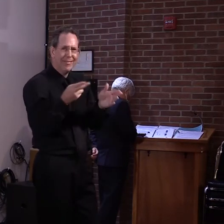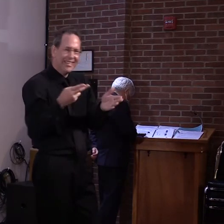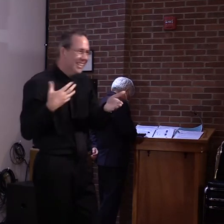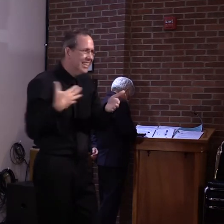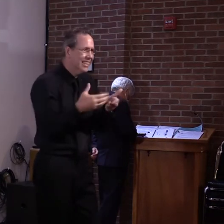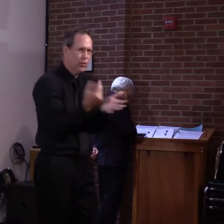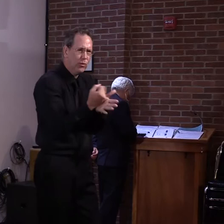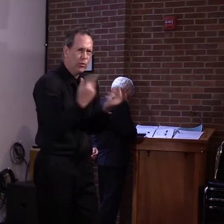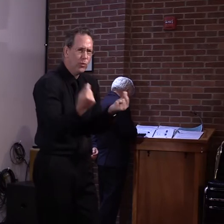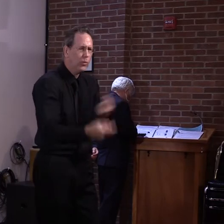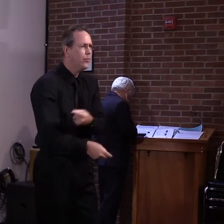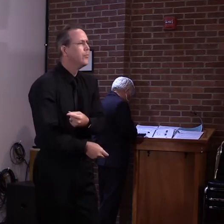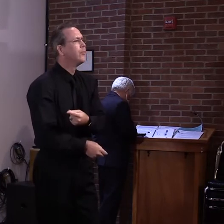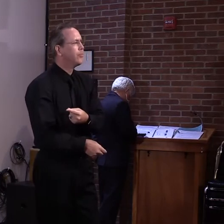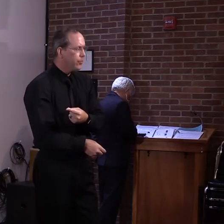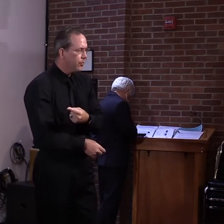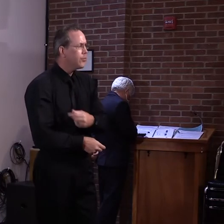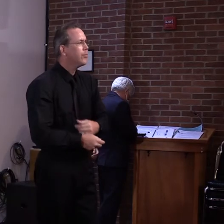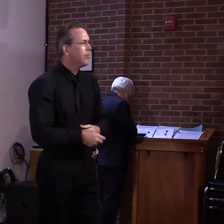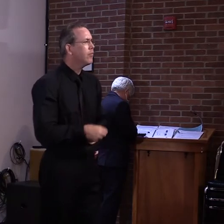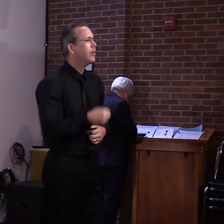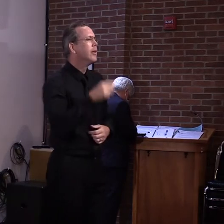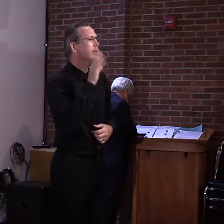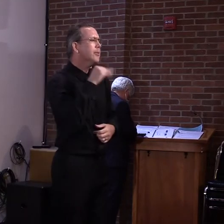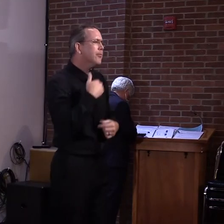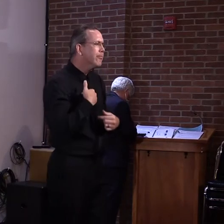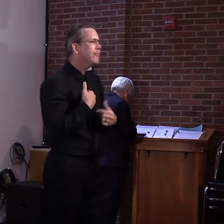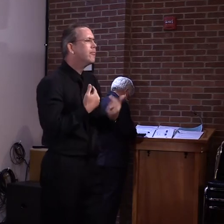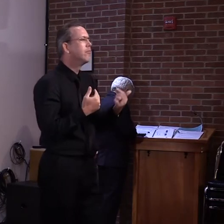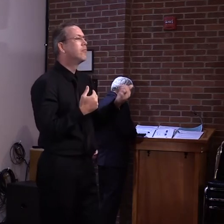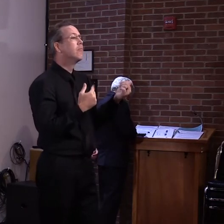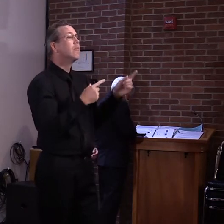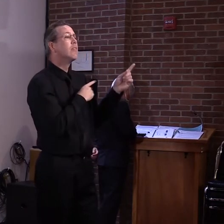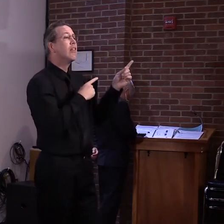about a week and a half in terms of the legislature.